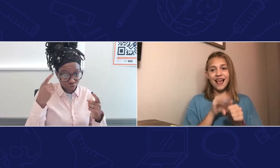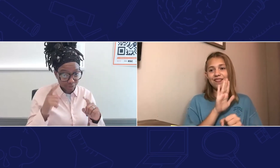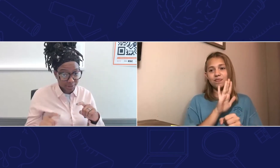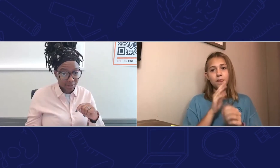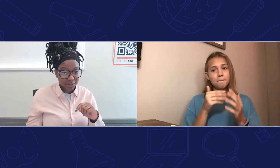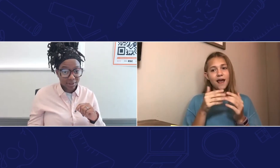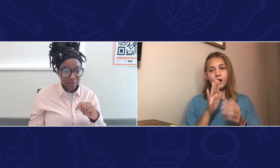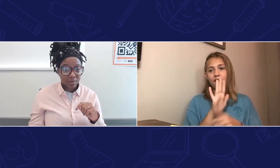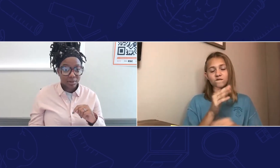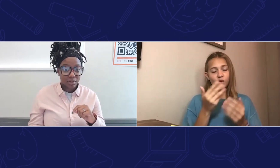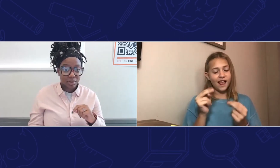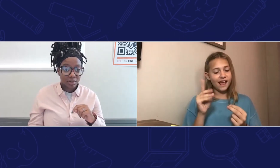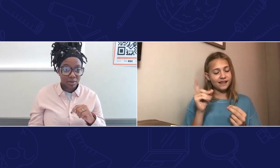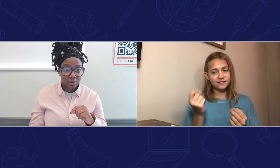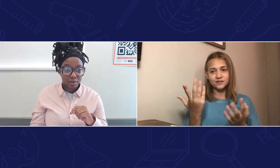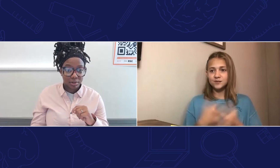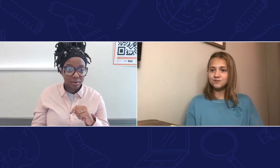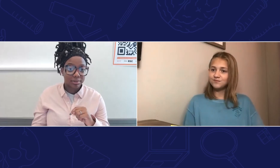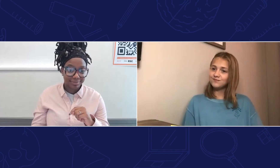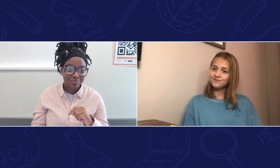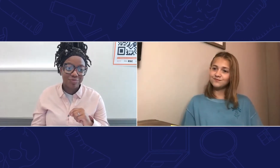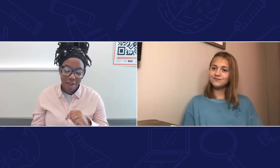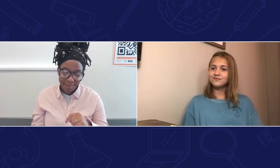I agree. The matter is in their hands.